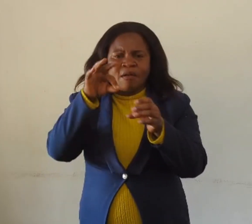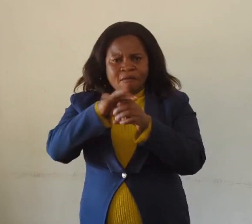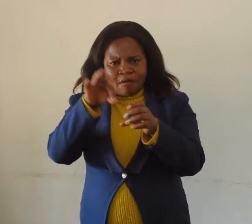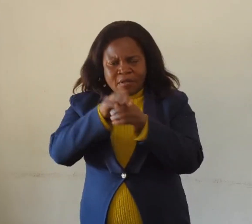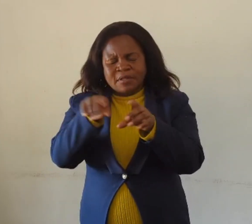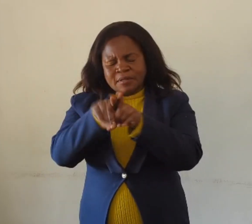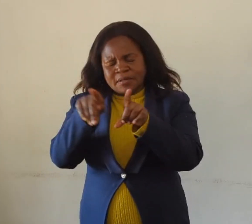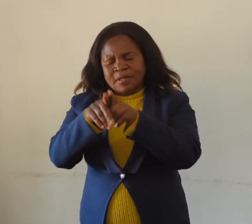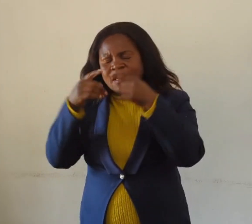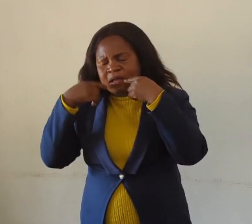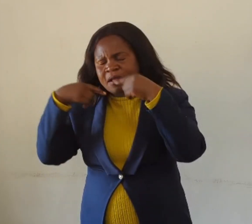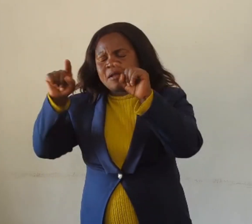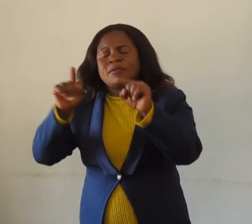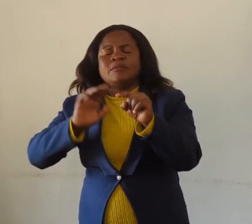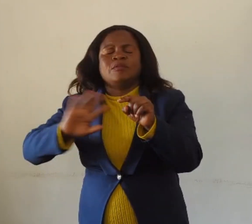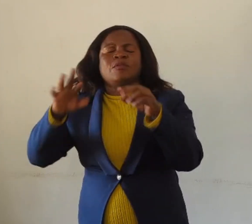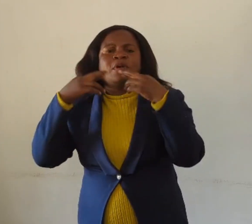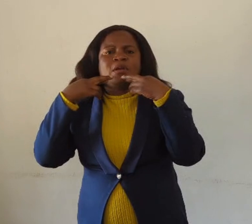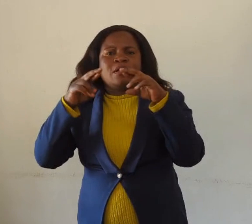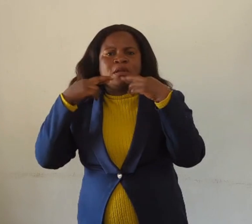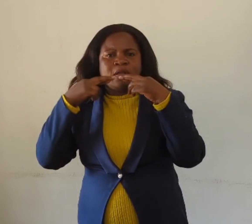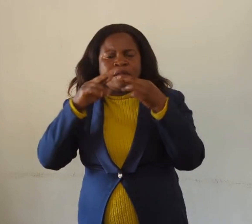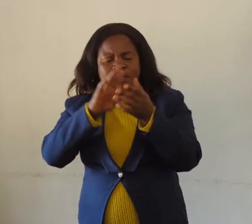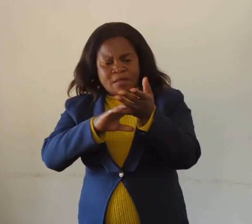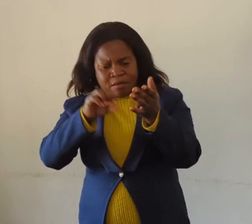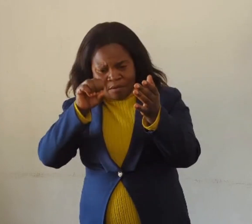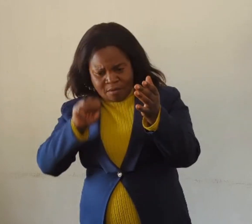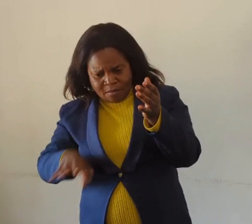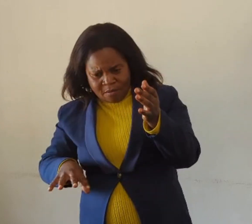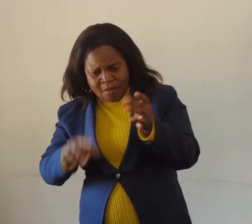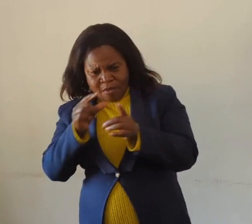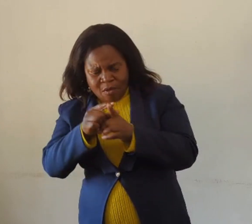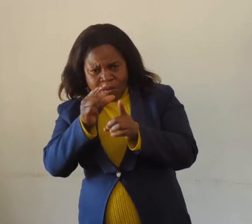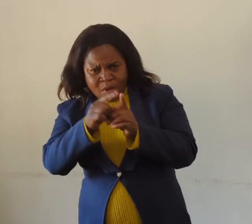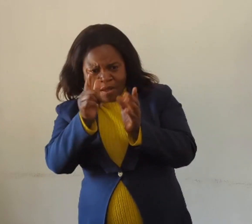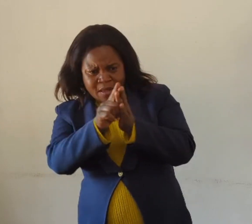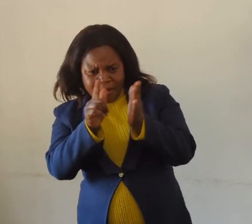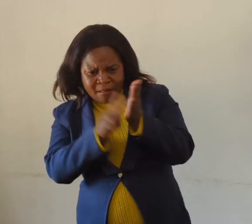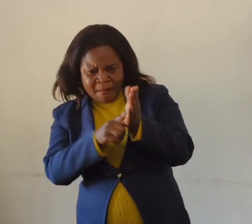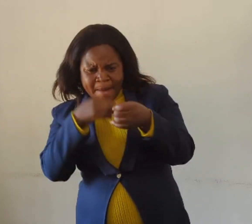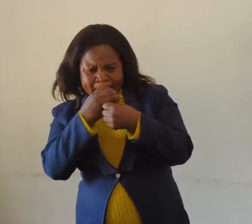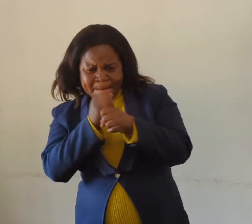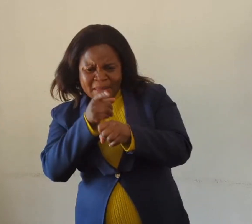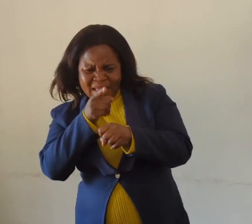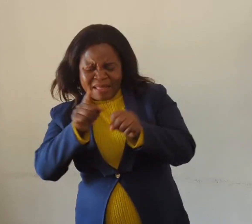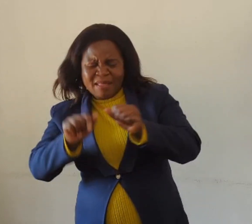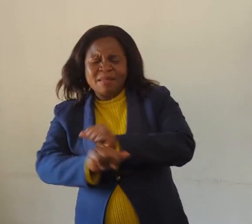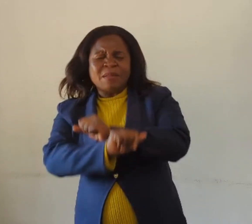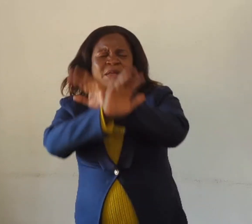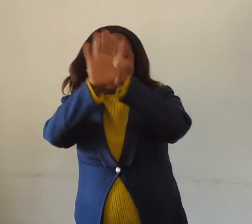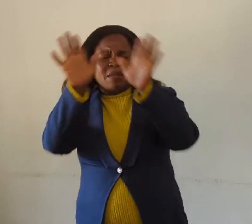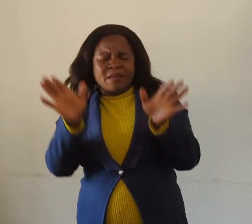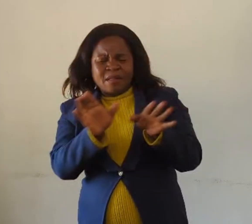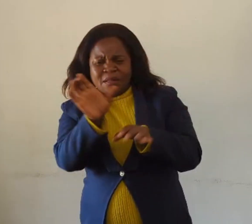results. Removing the word provisional, which makes it clearer that the section deals with